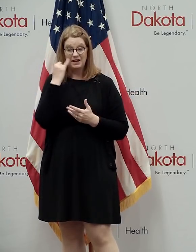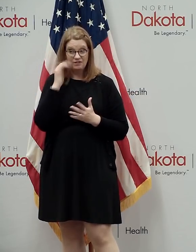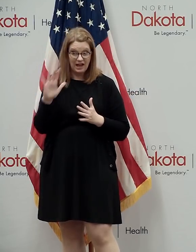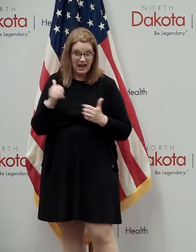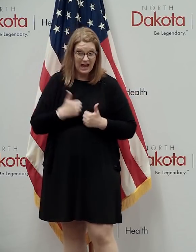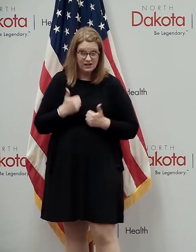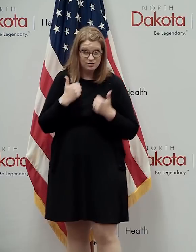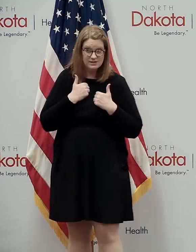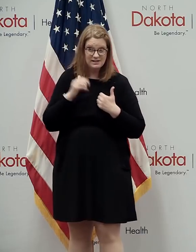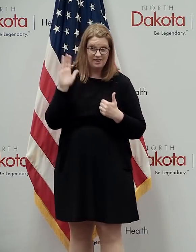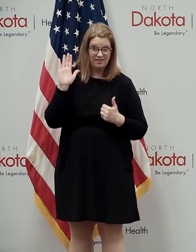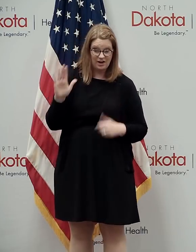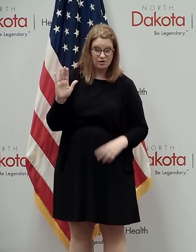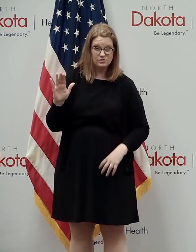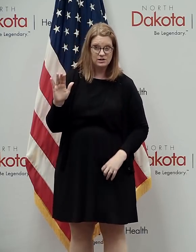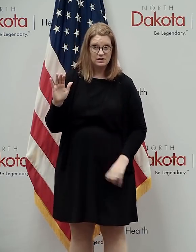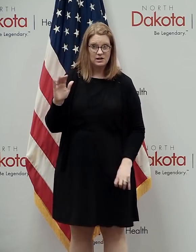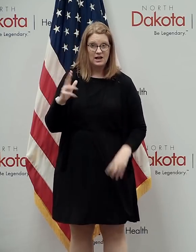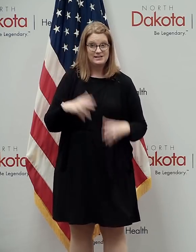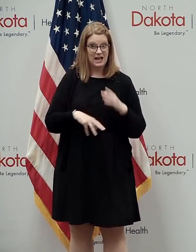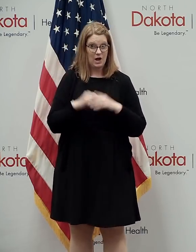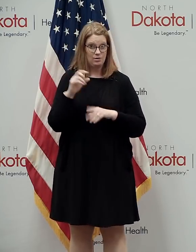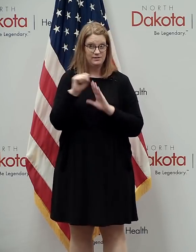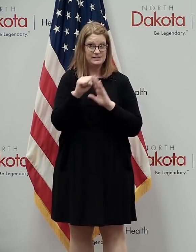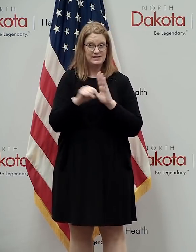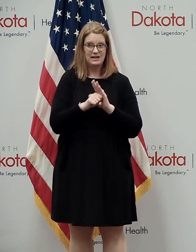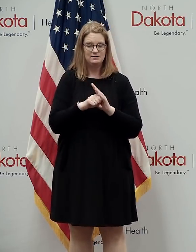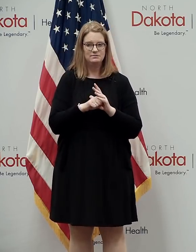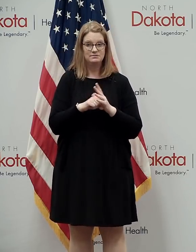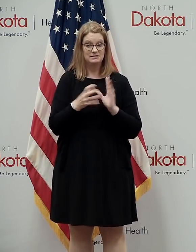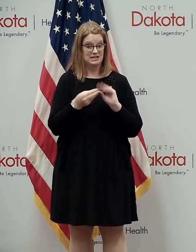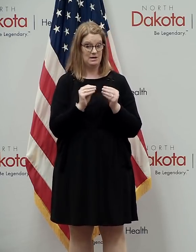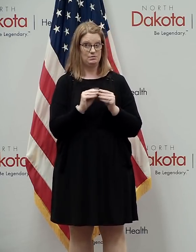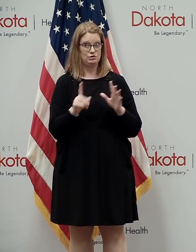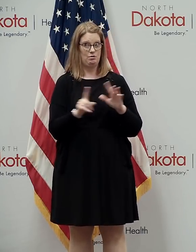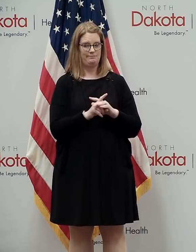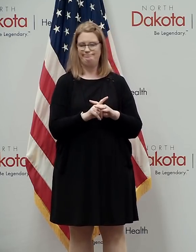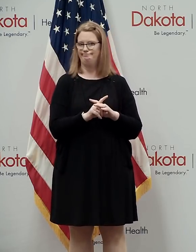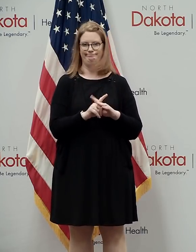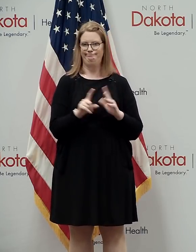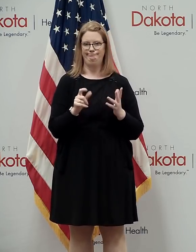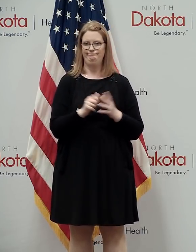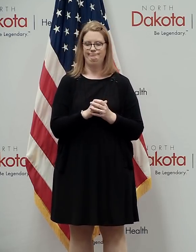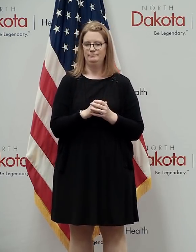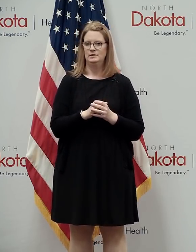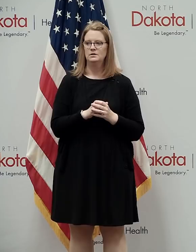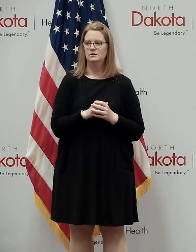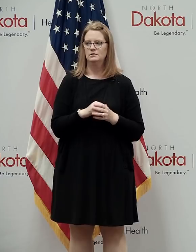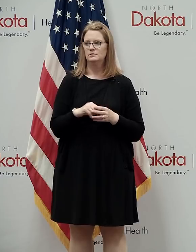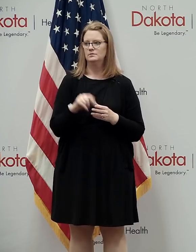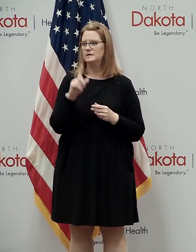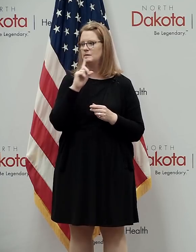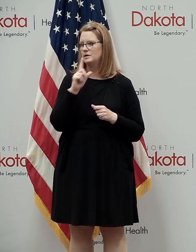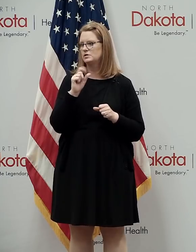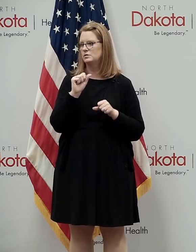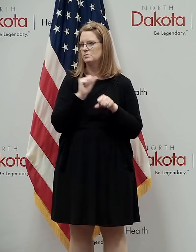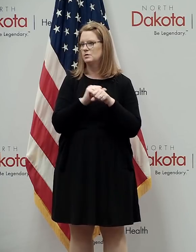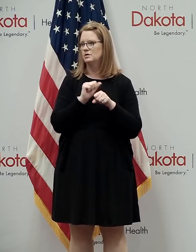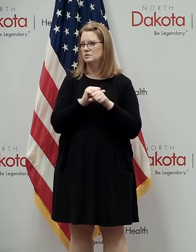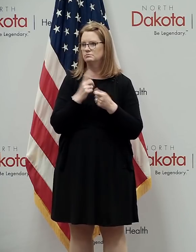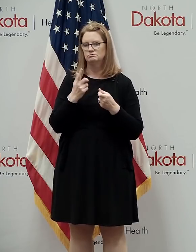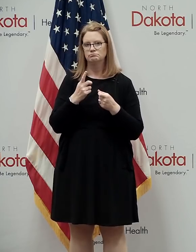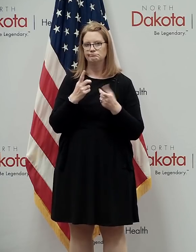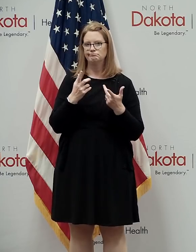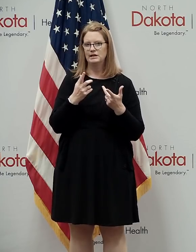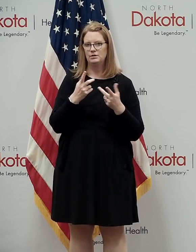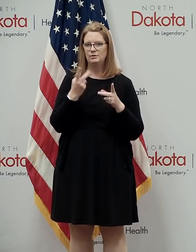as out of state, they wouldn't show up in our numbers. And so we'll make sure that we're working our way back to make sure if we've